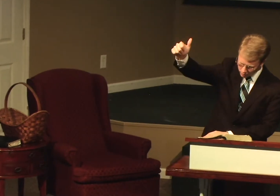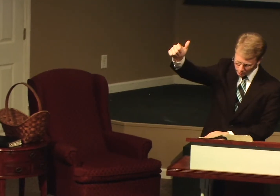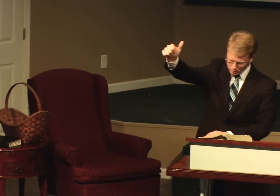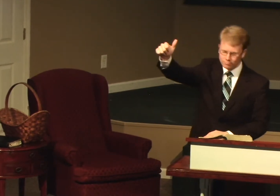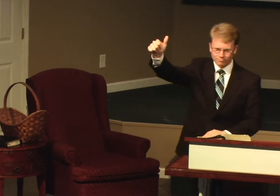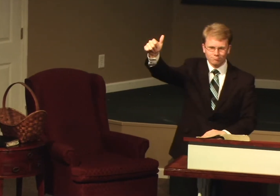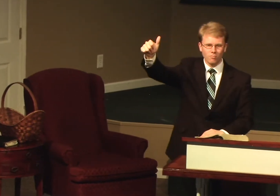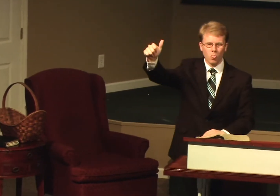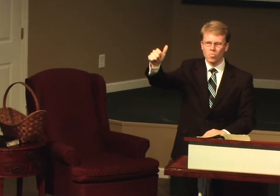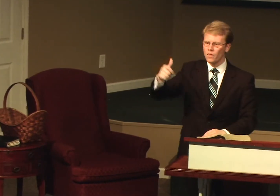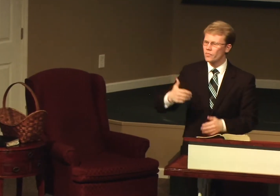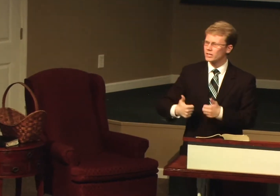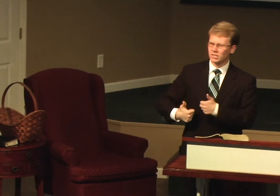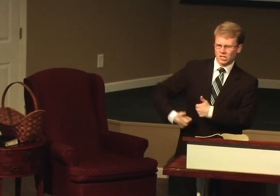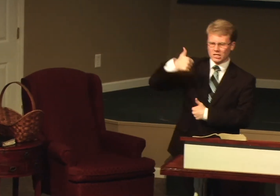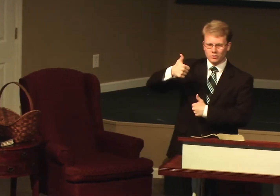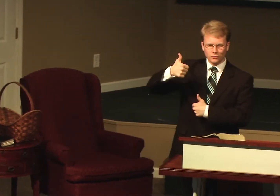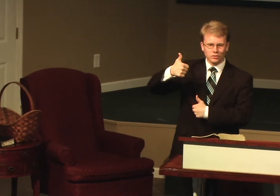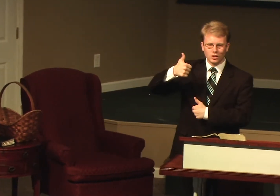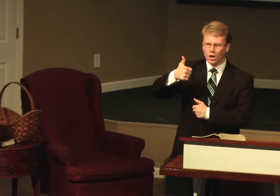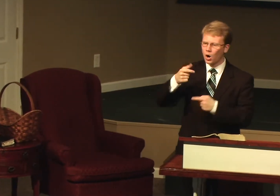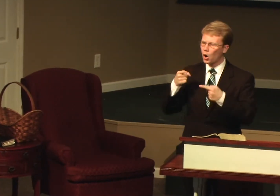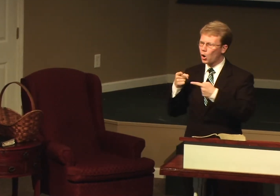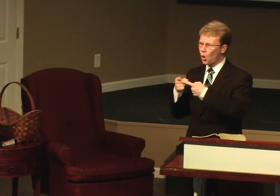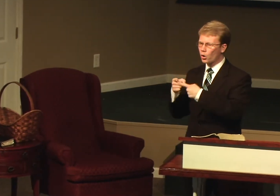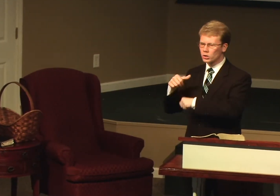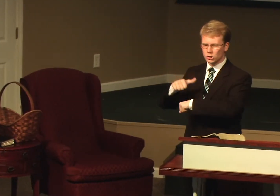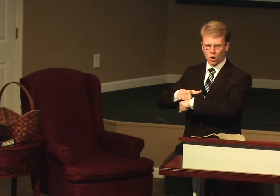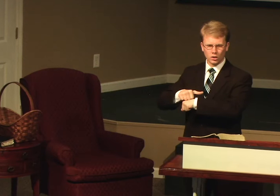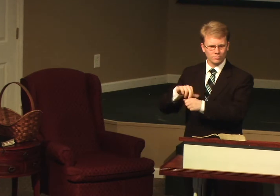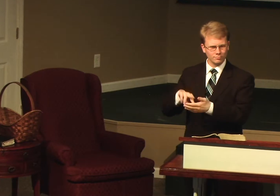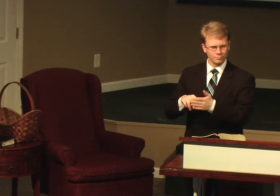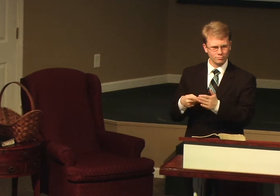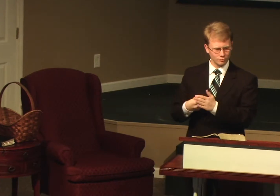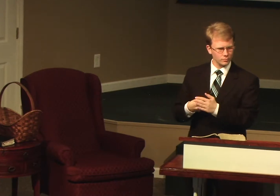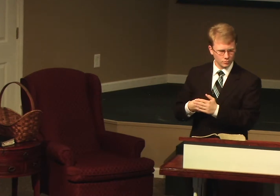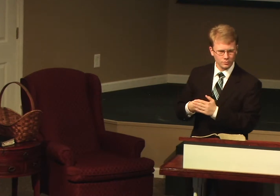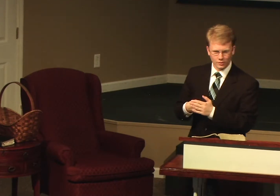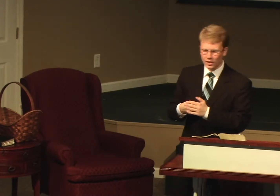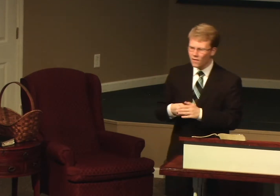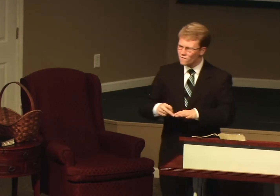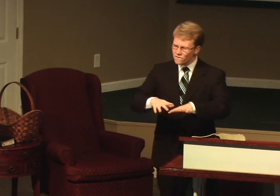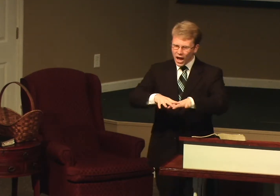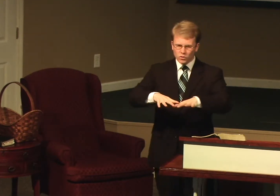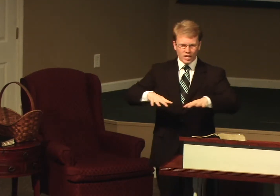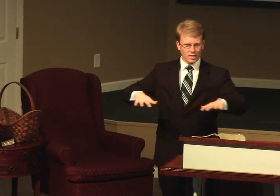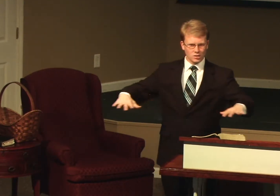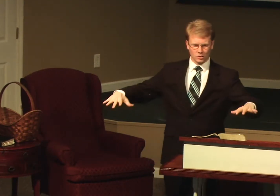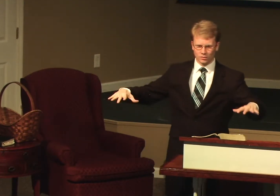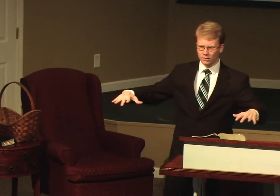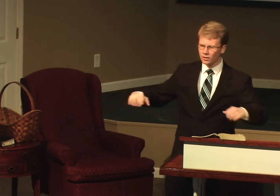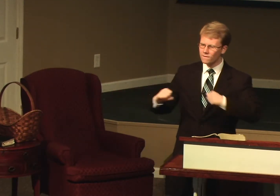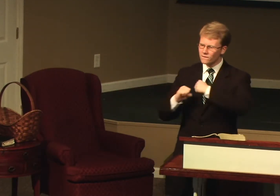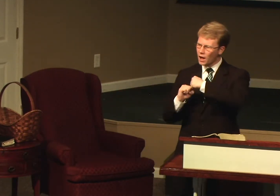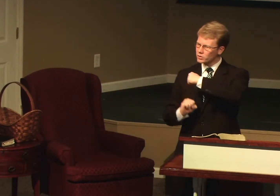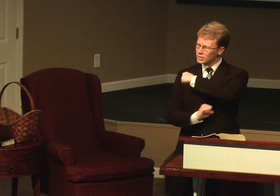Jesus Christ Himself being the chief cornerstone. The foundation, if you know